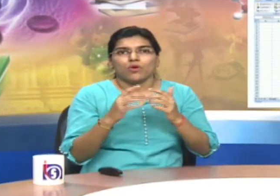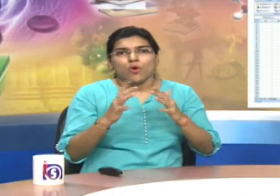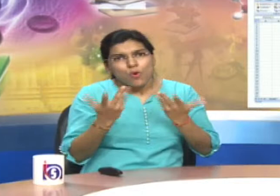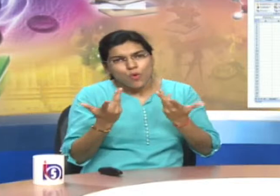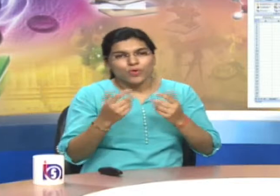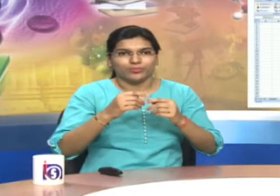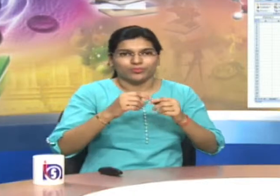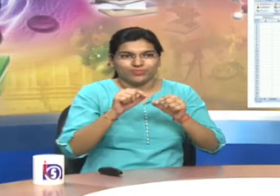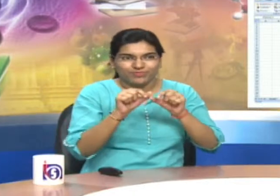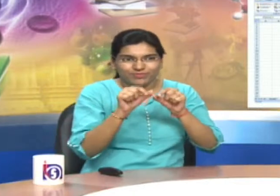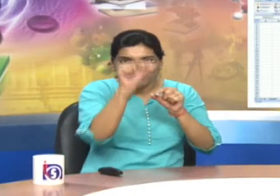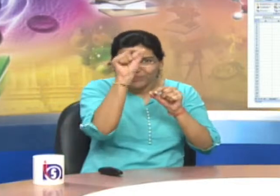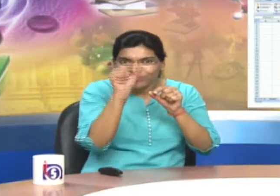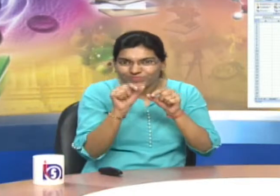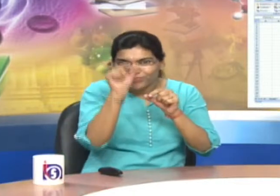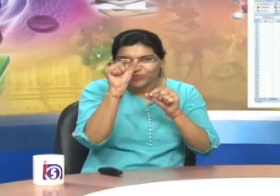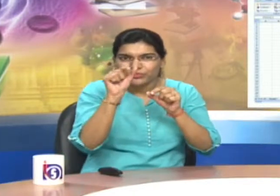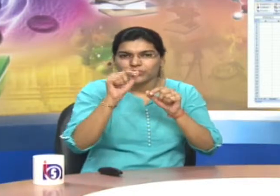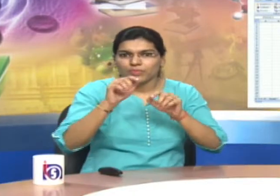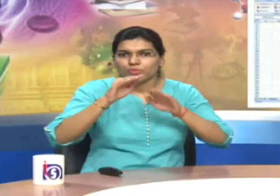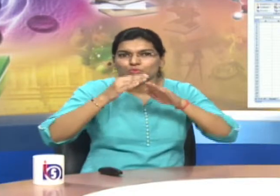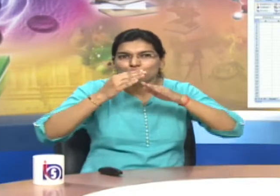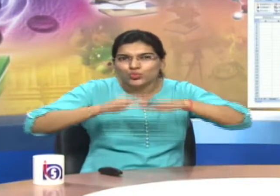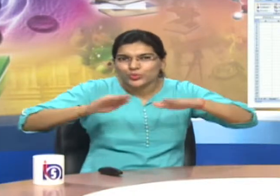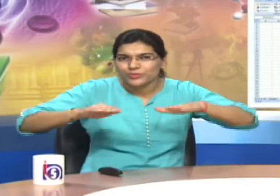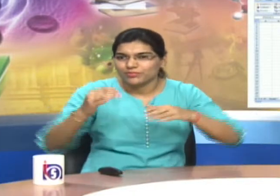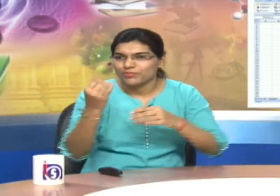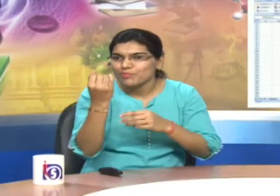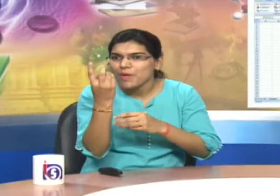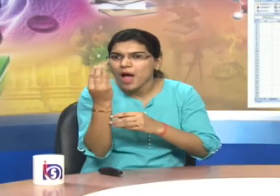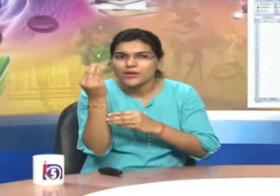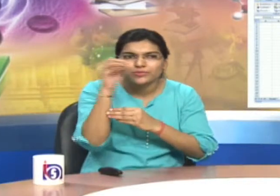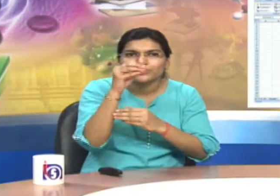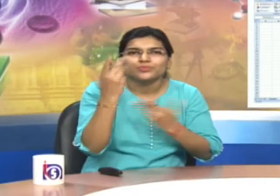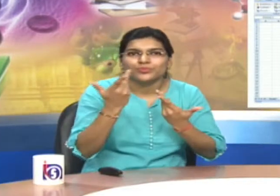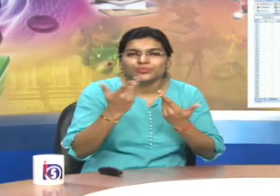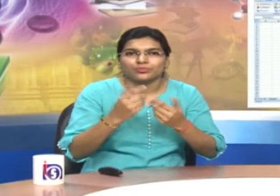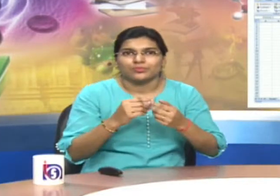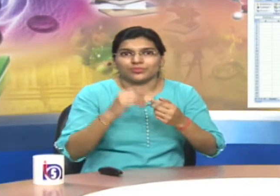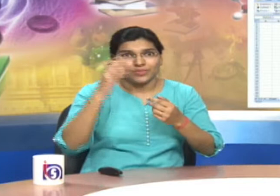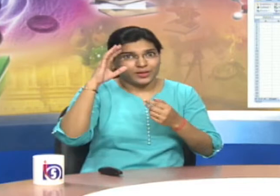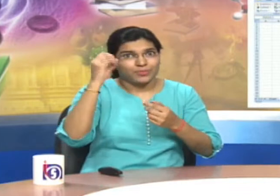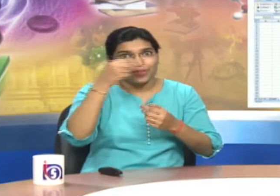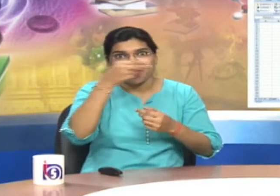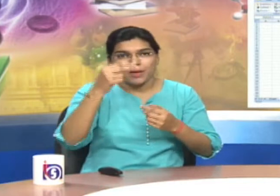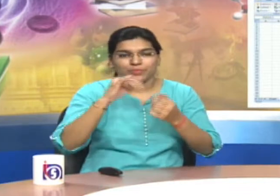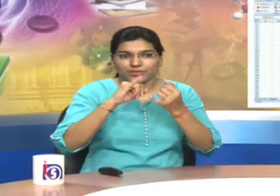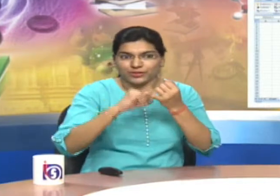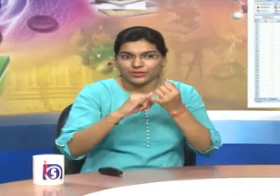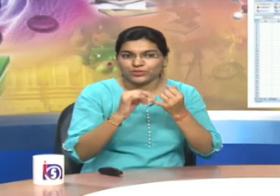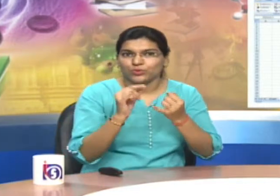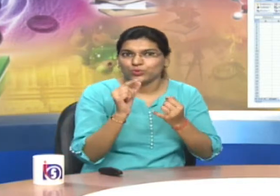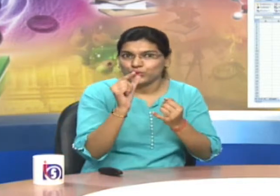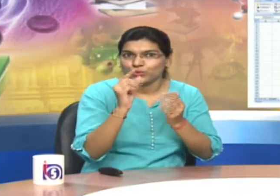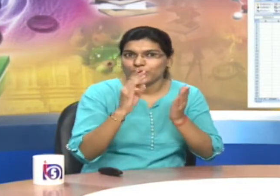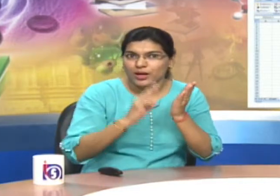and there is a balloon opens up, and also the table you learned about the